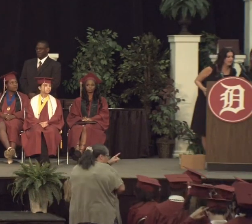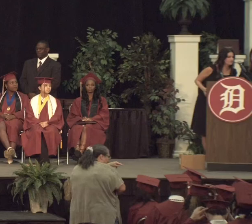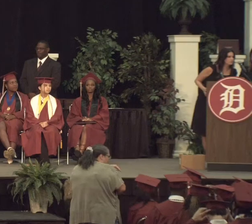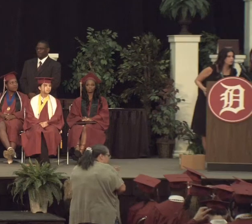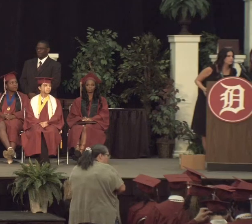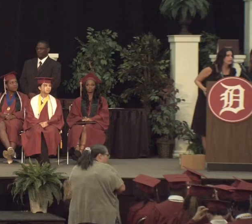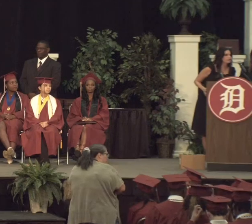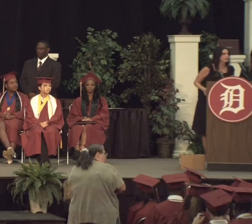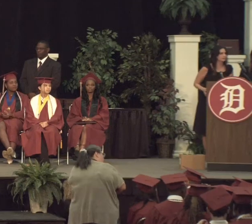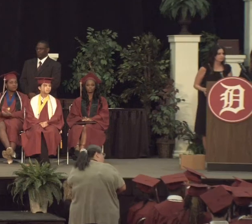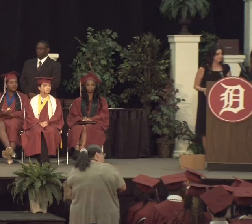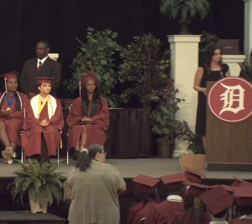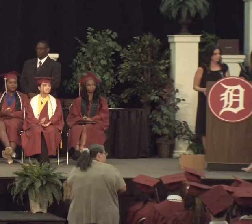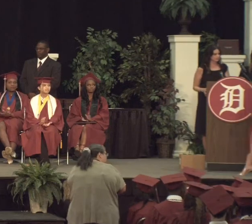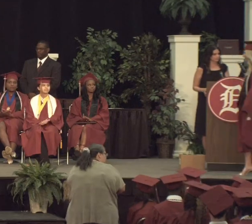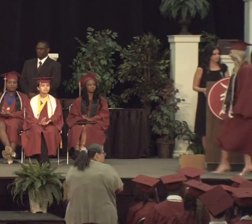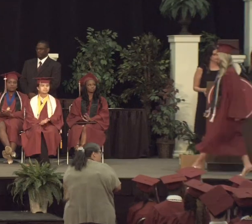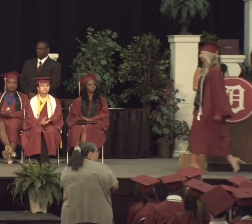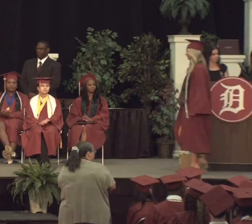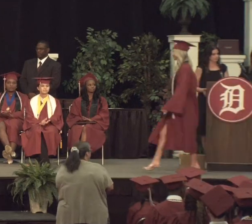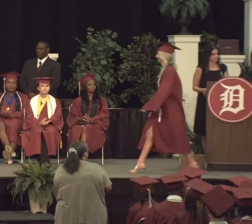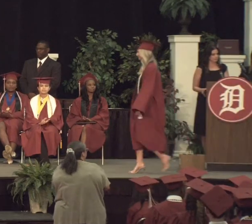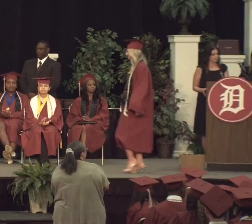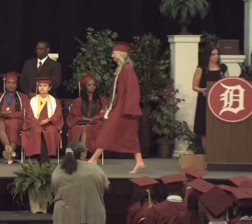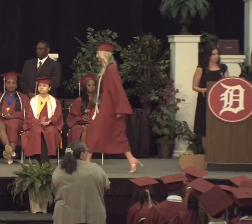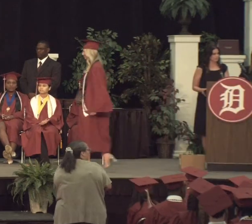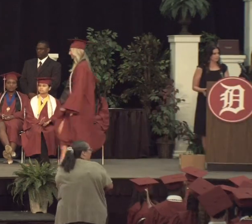Savannah Hess, cum laude.